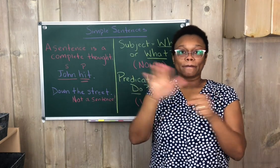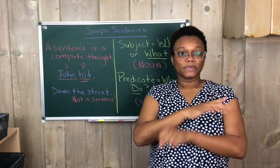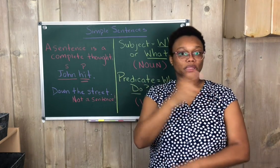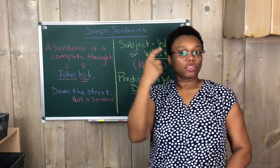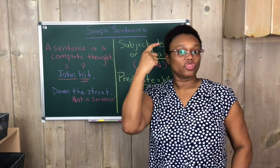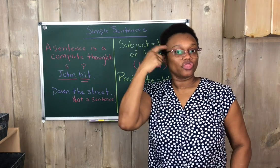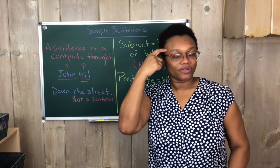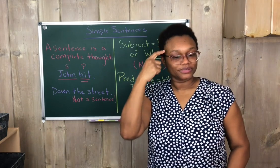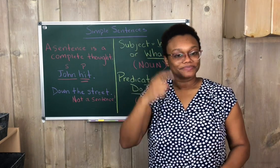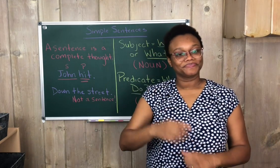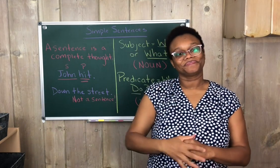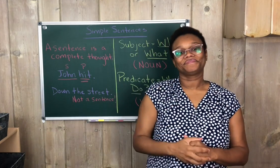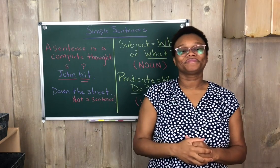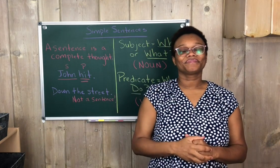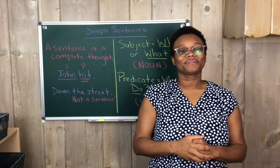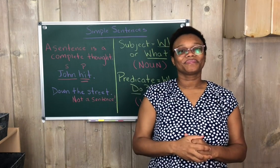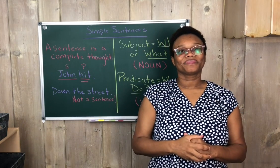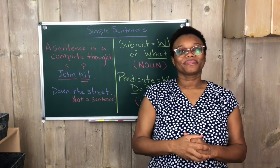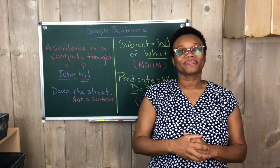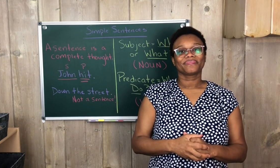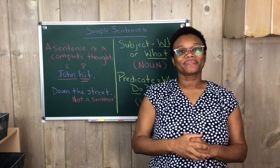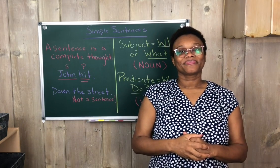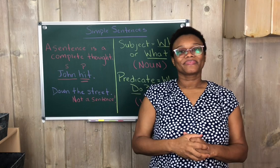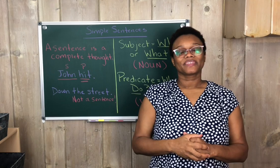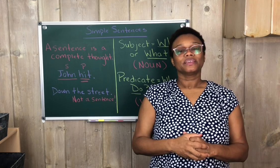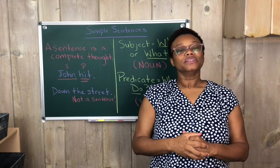both to be a complete thought.